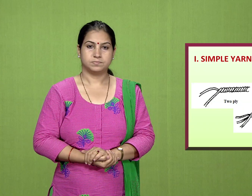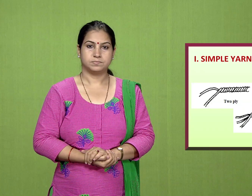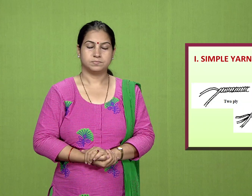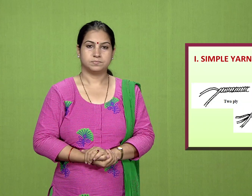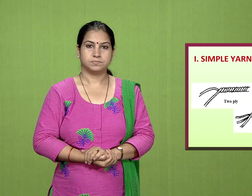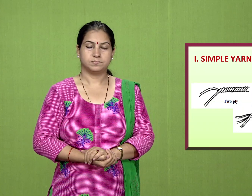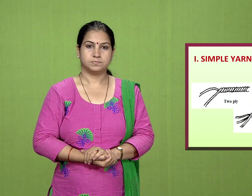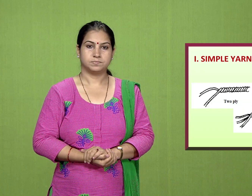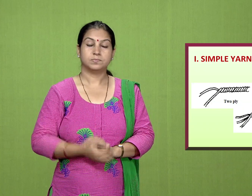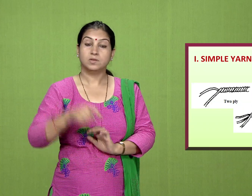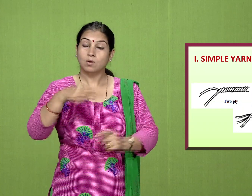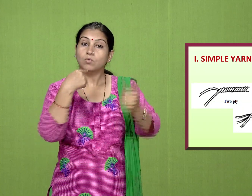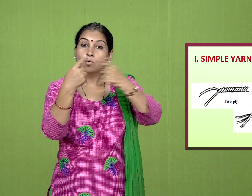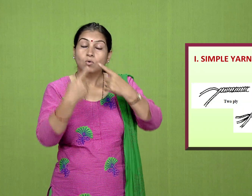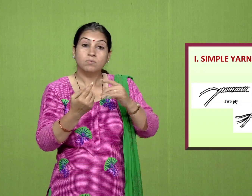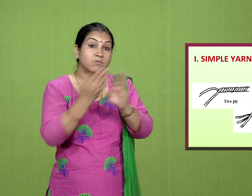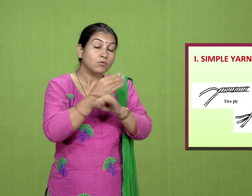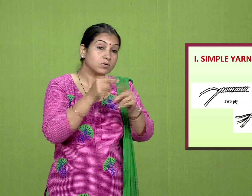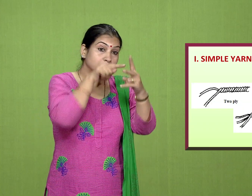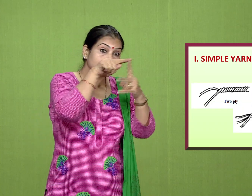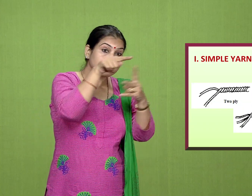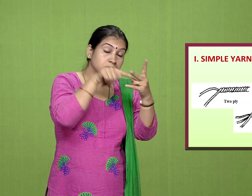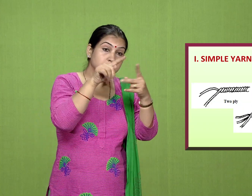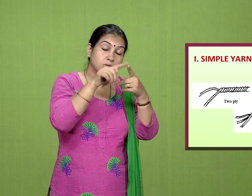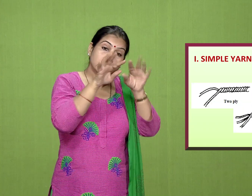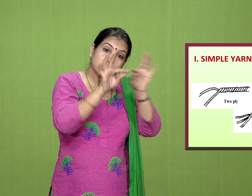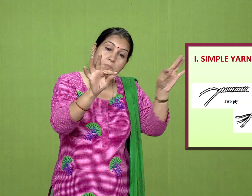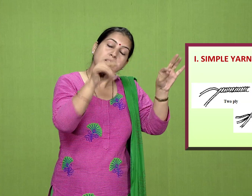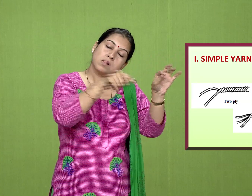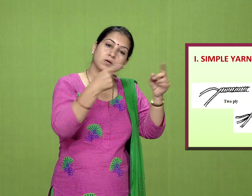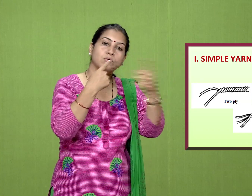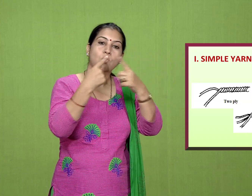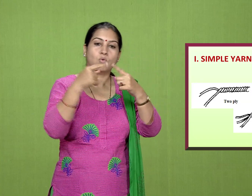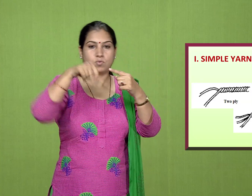Let's talk about the simple yarns and its types in detail.